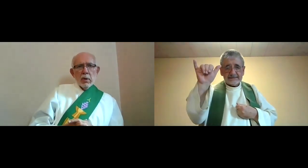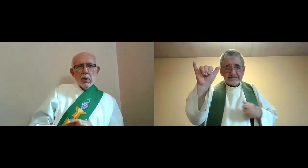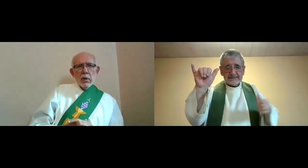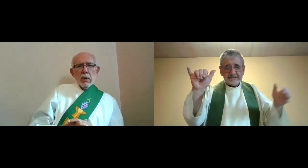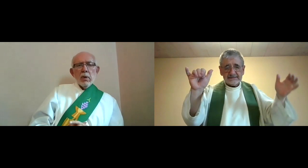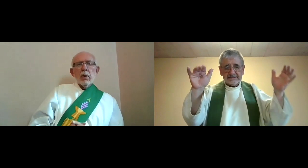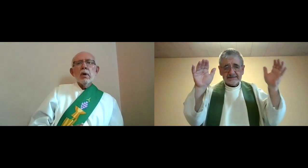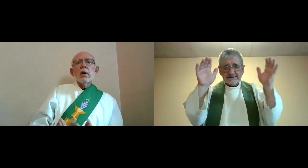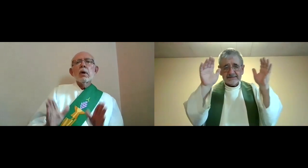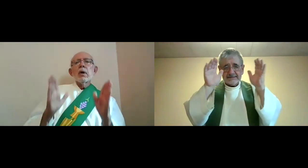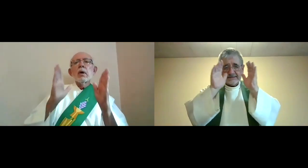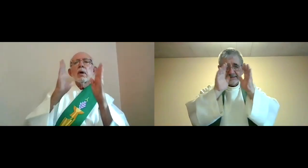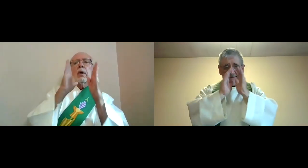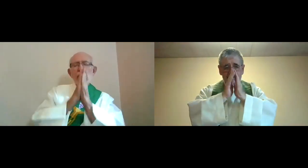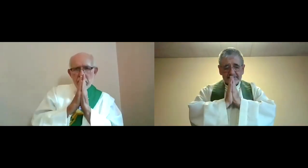everlasting life.